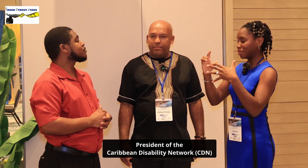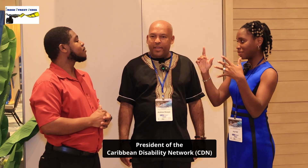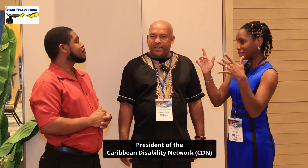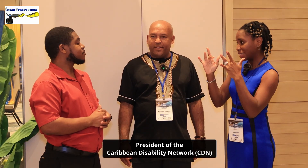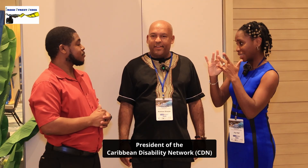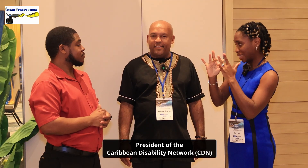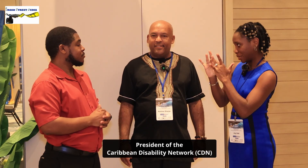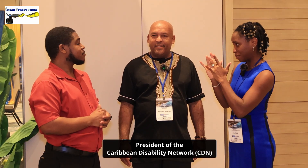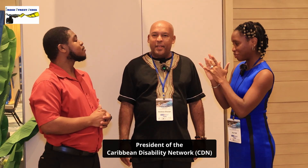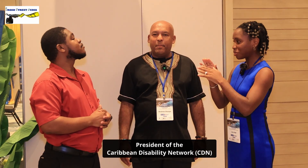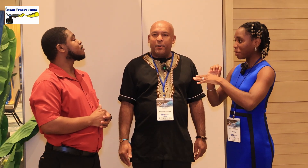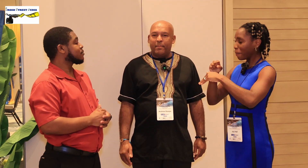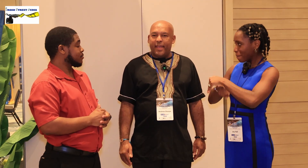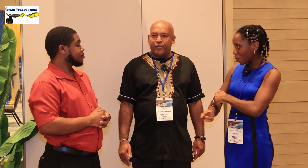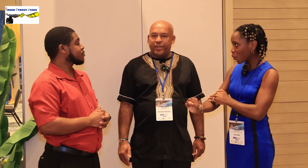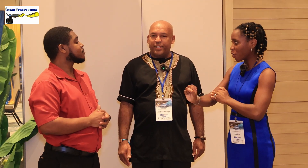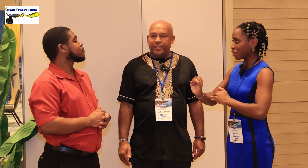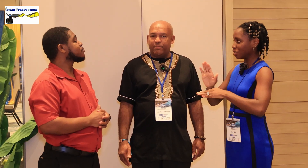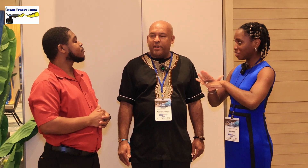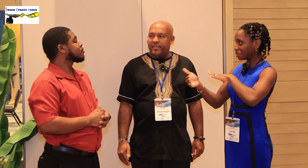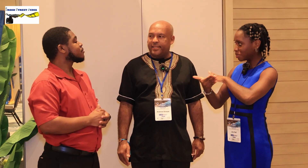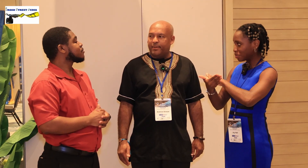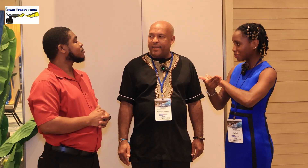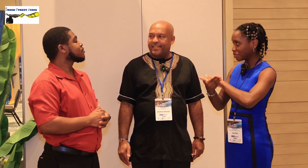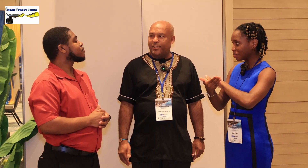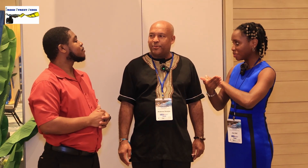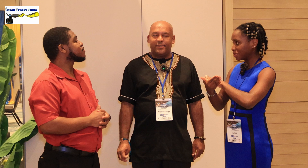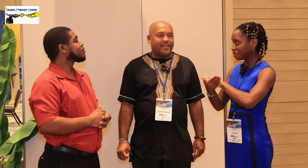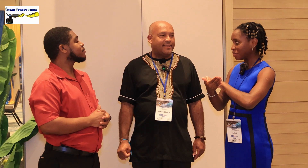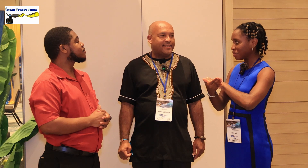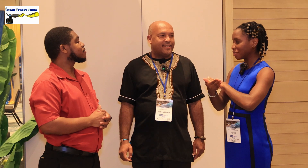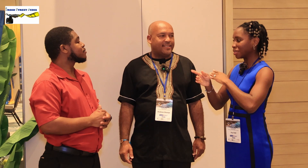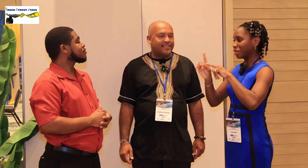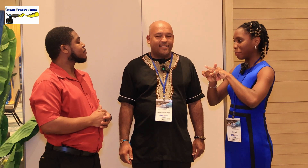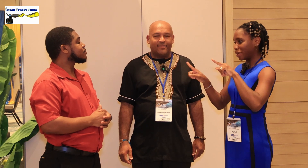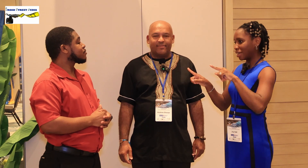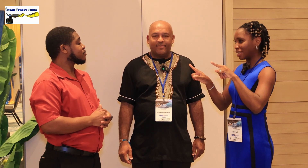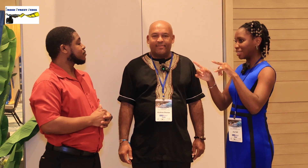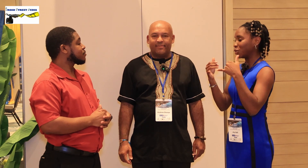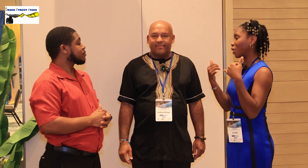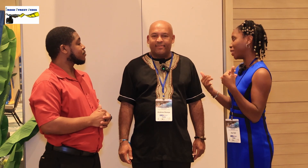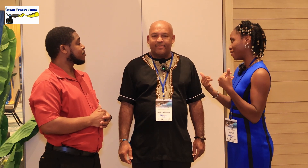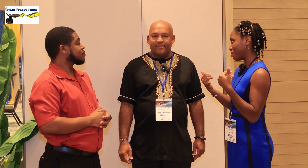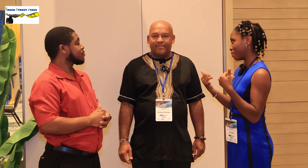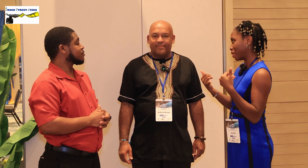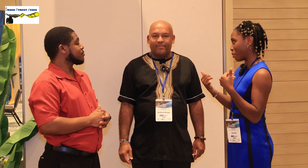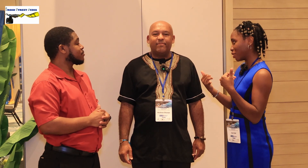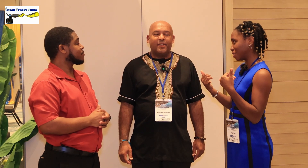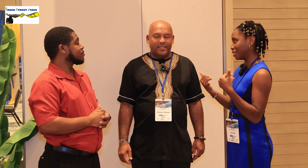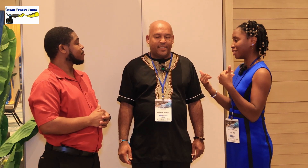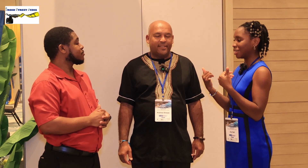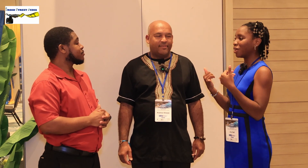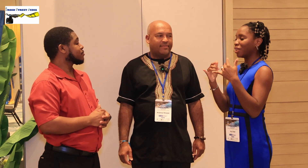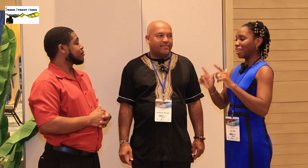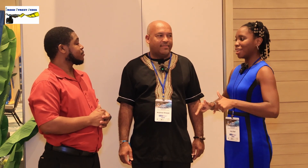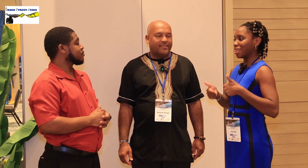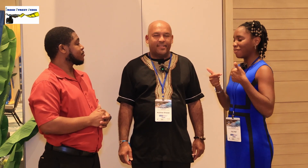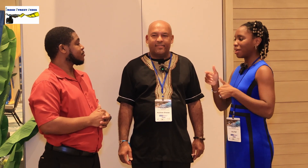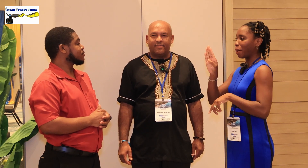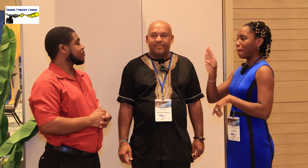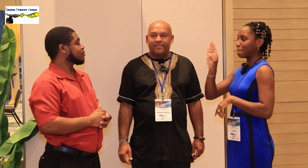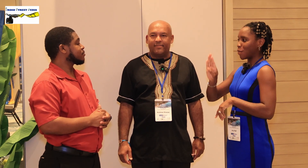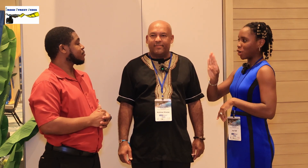Born in Jamaica, but migrated to Boston, Massachusetts. You now live in Boston.